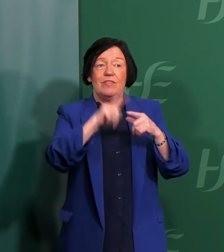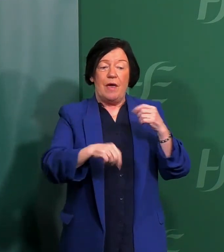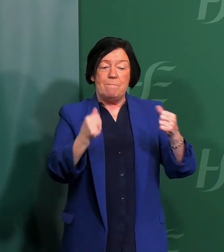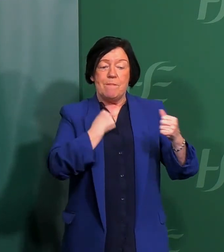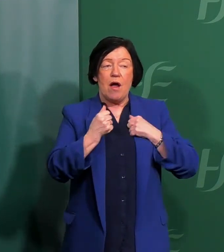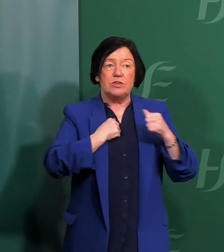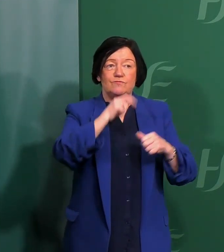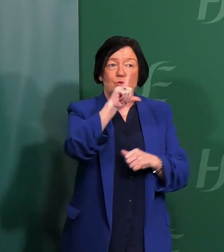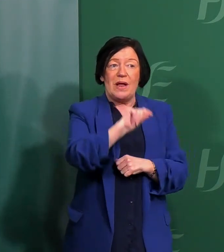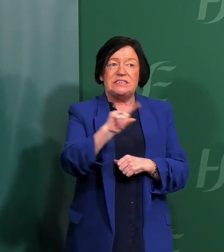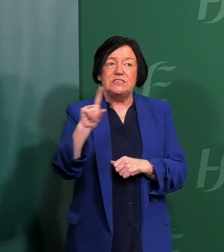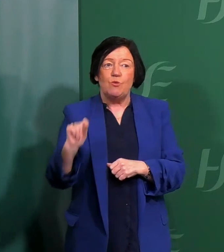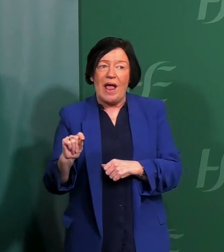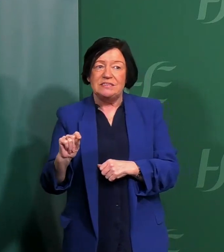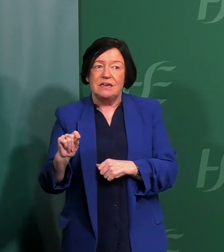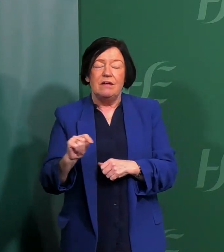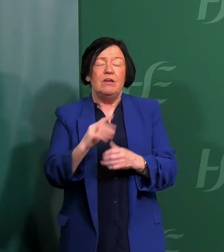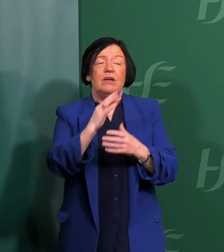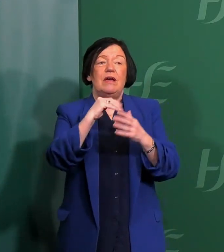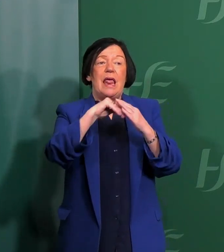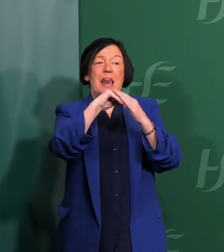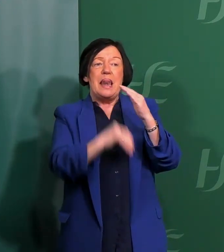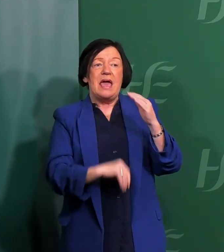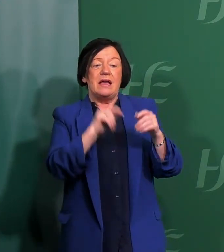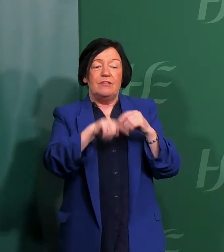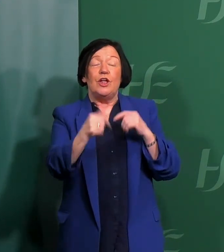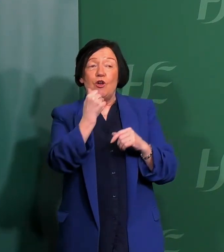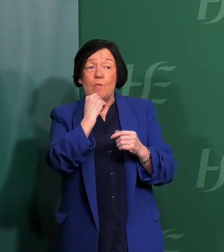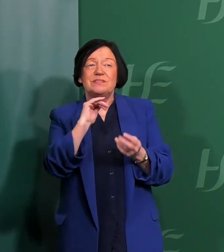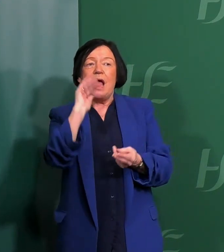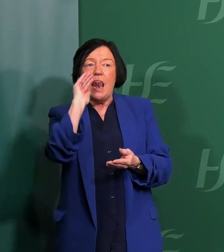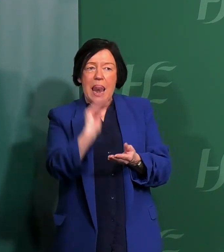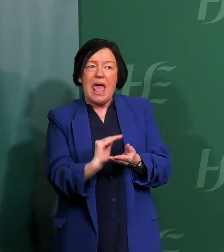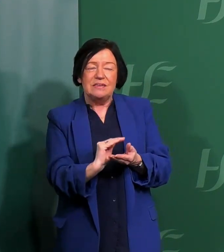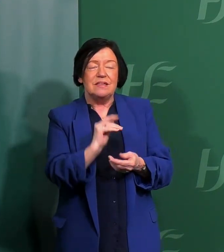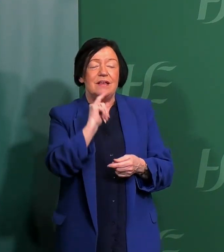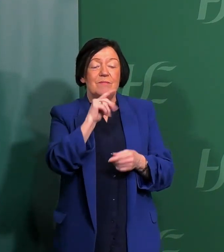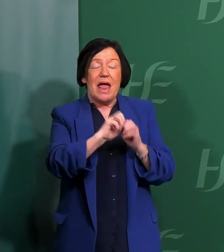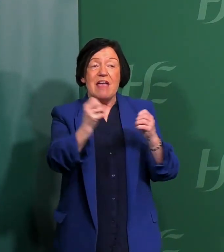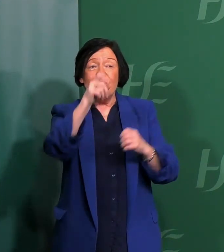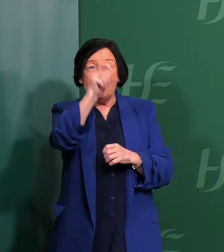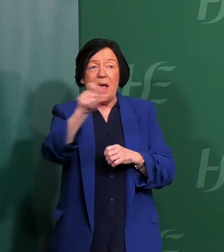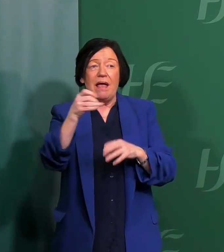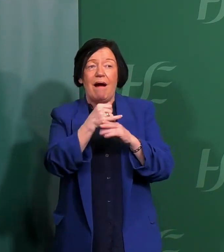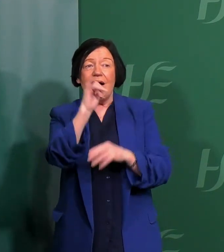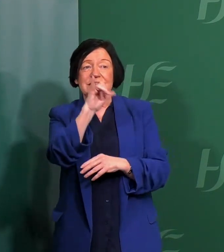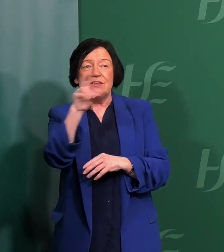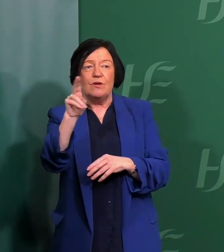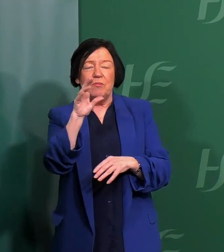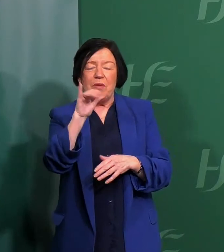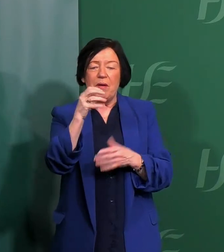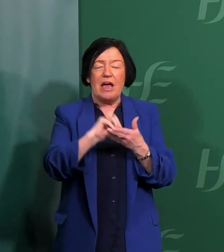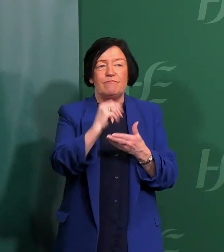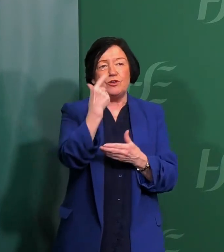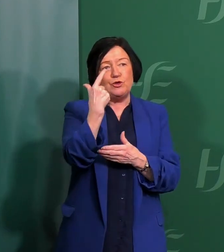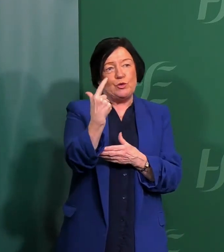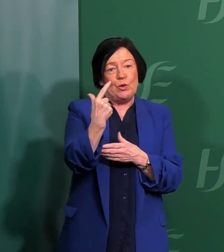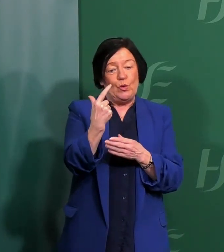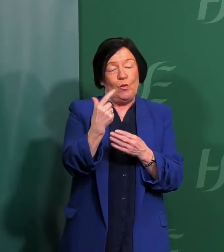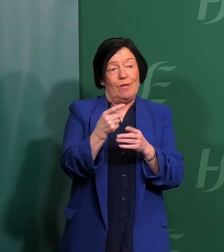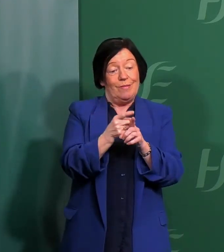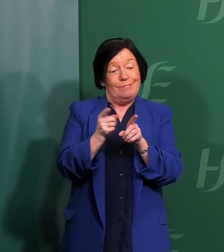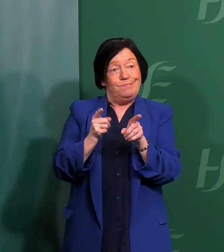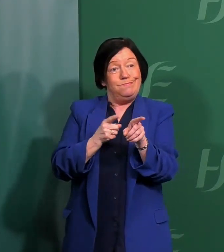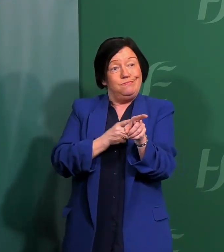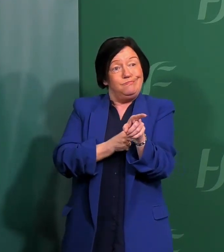of 2020, the numbers are fewer. But for every patient in the ICU, we probably have two behind them in what we would